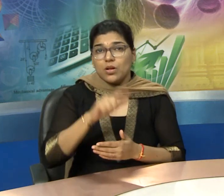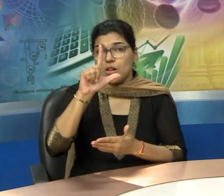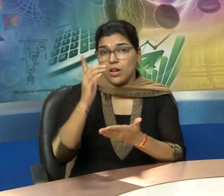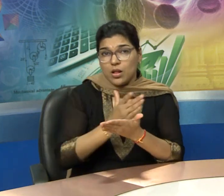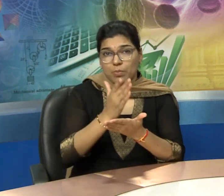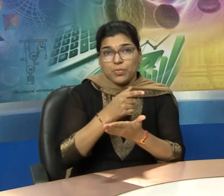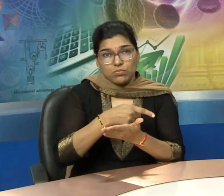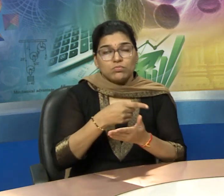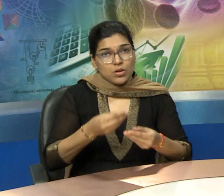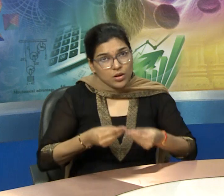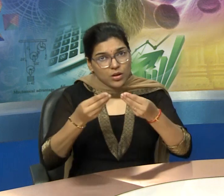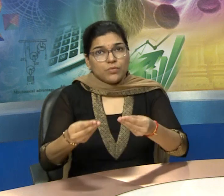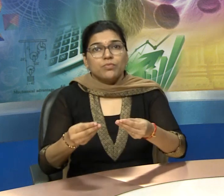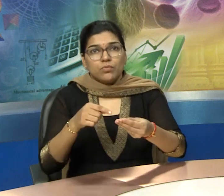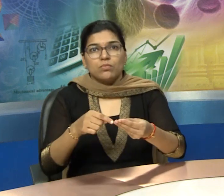information dissemination.